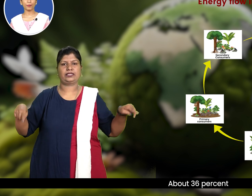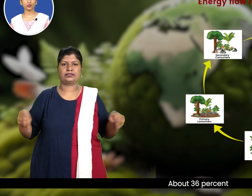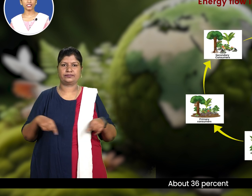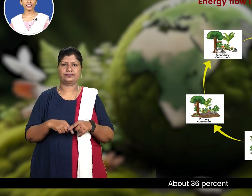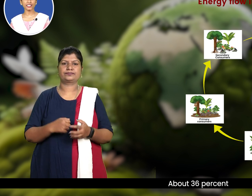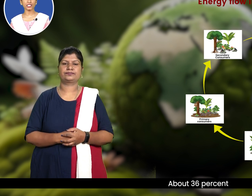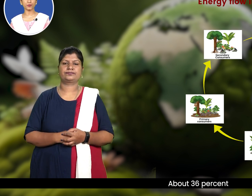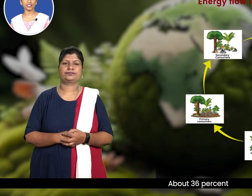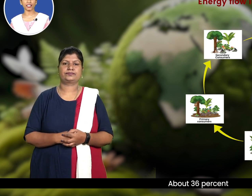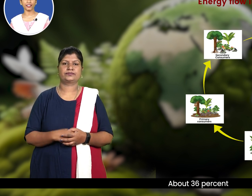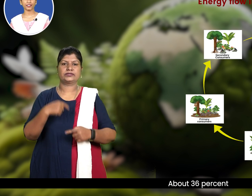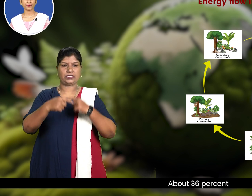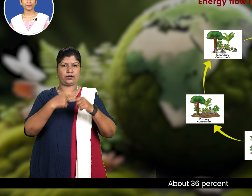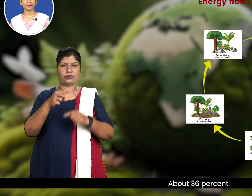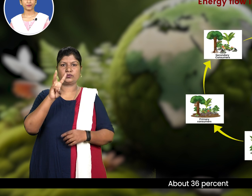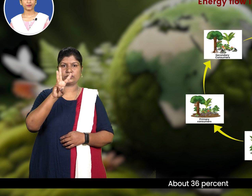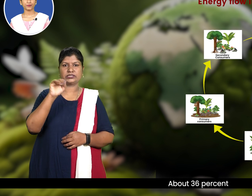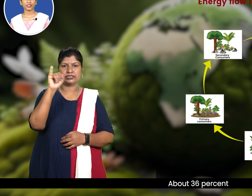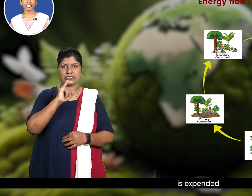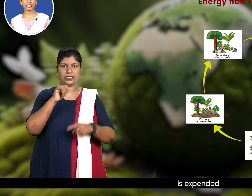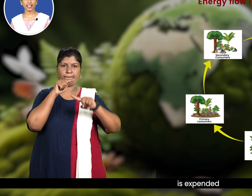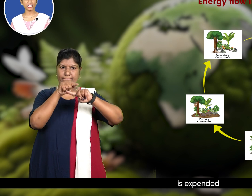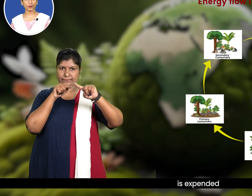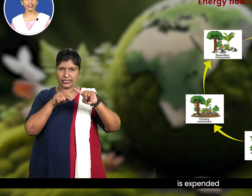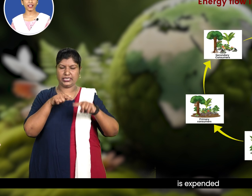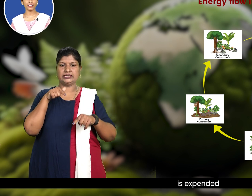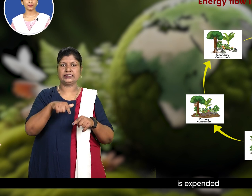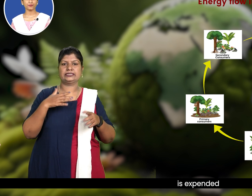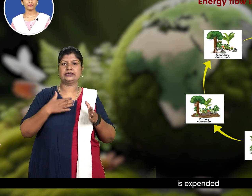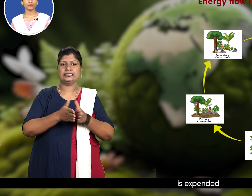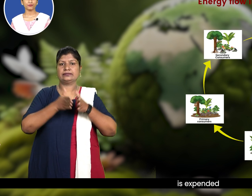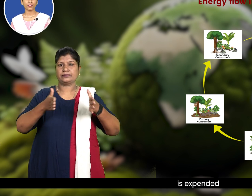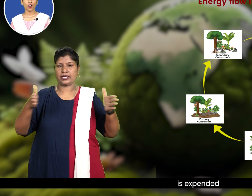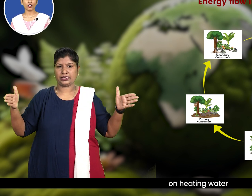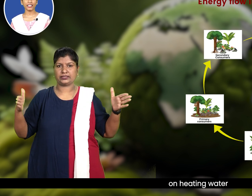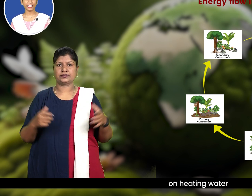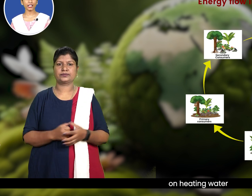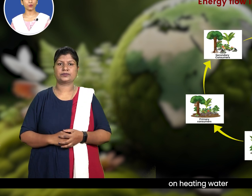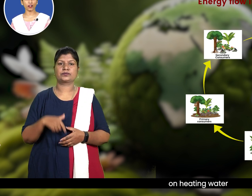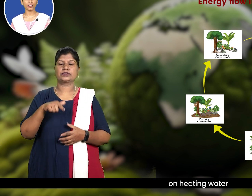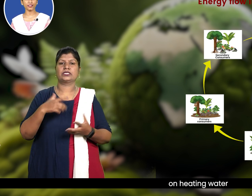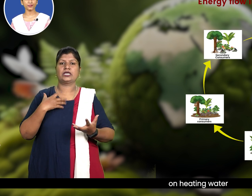About 36% is expended on heating water,